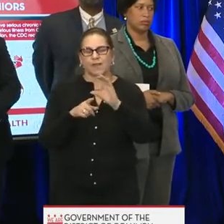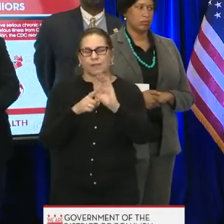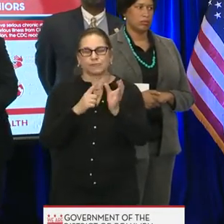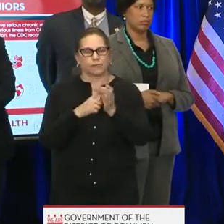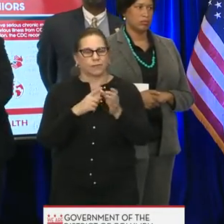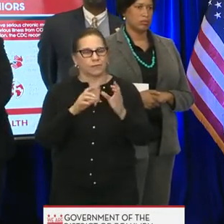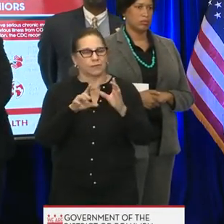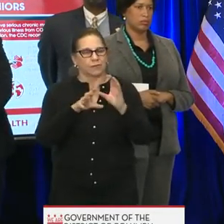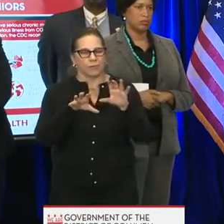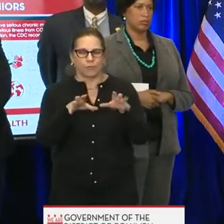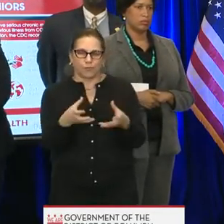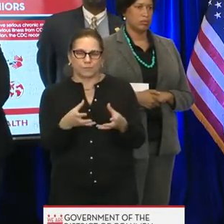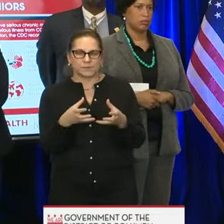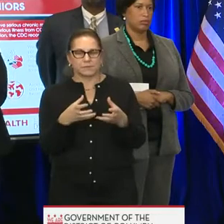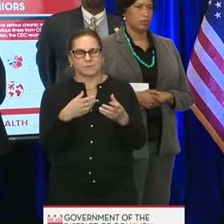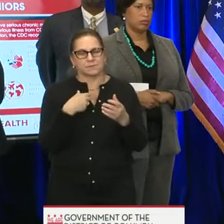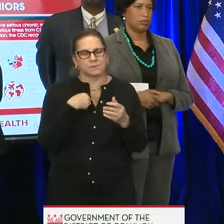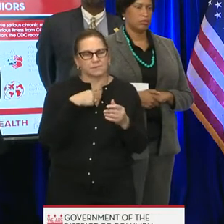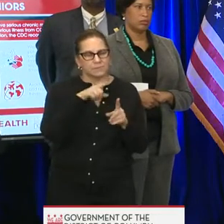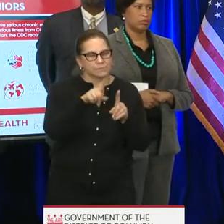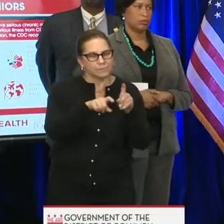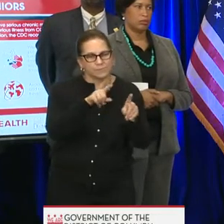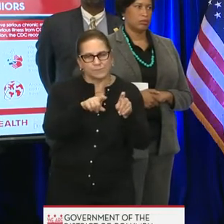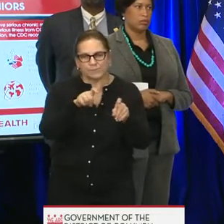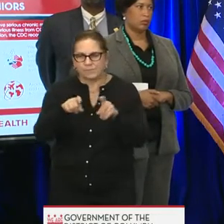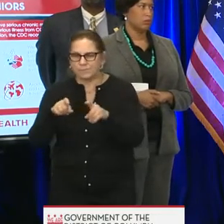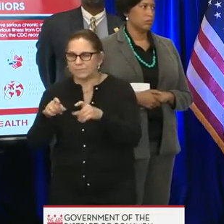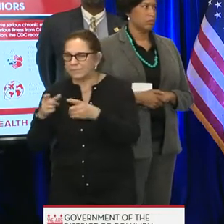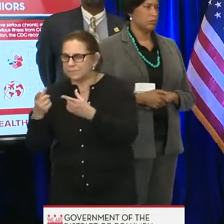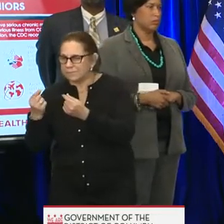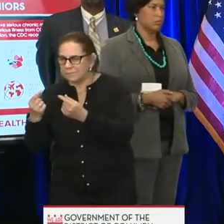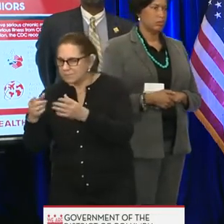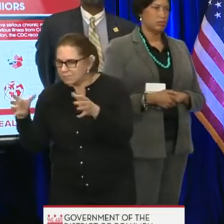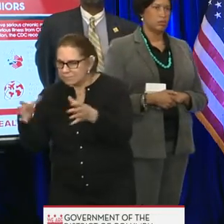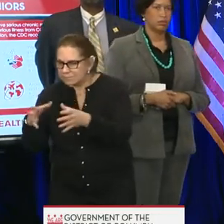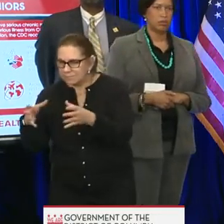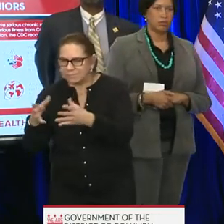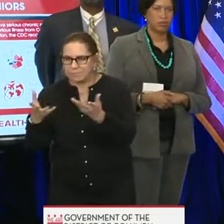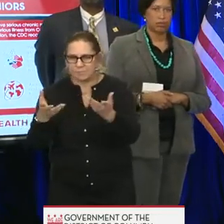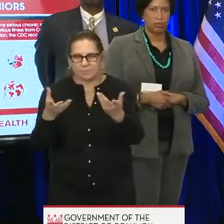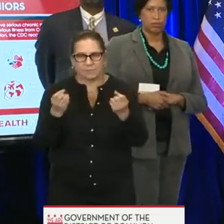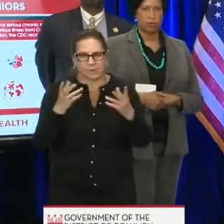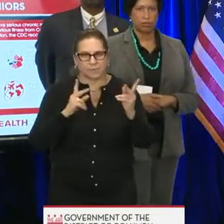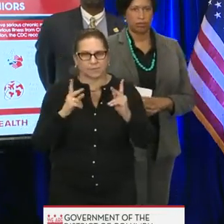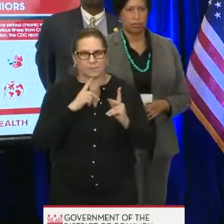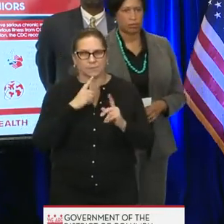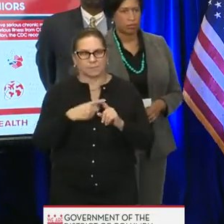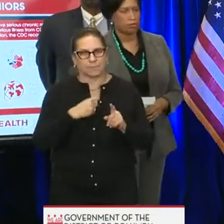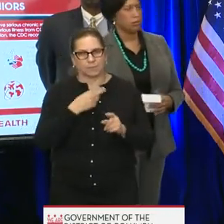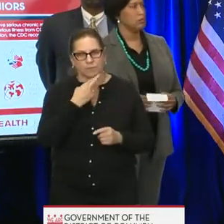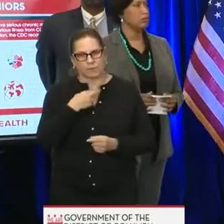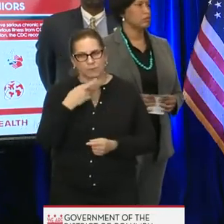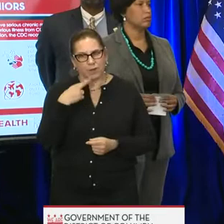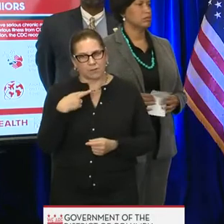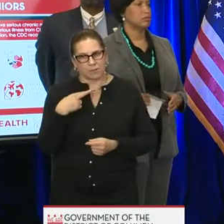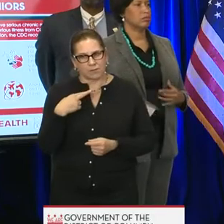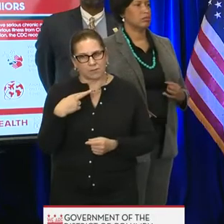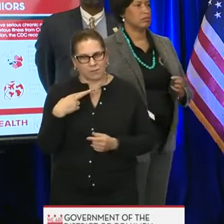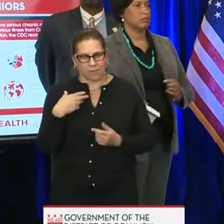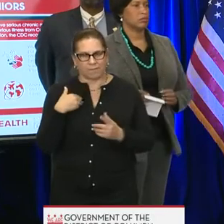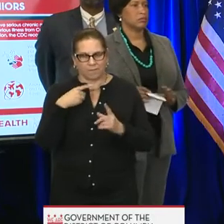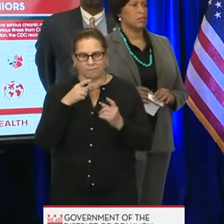mass gatherings. In particular, many members from the Restaurant Association were present. We gave them a lot of detailed guidance.